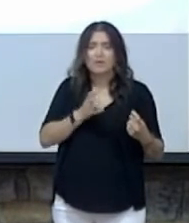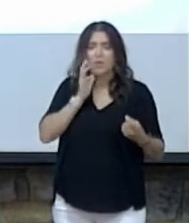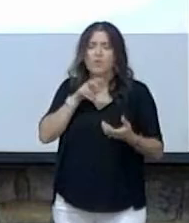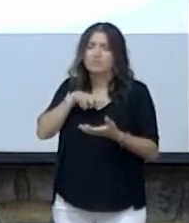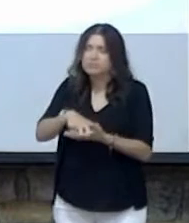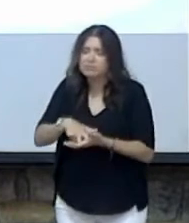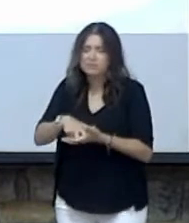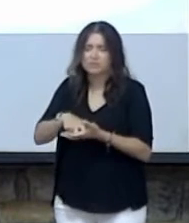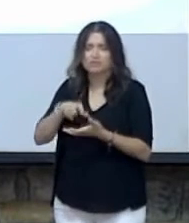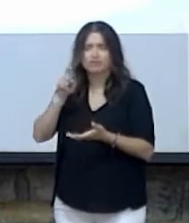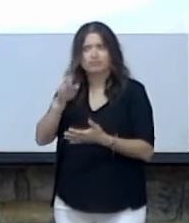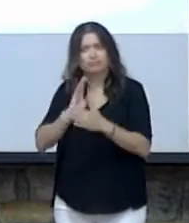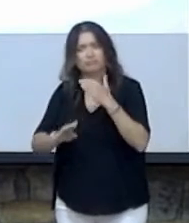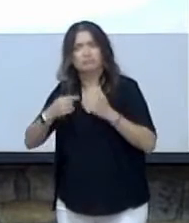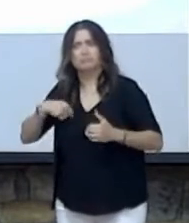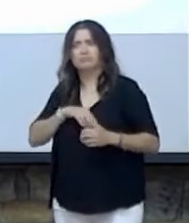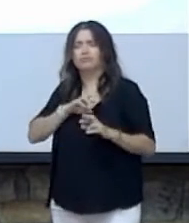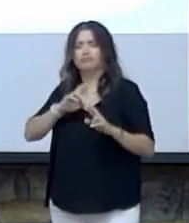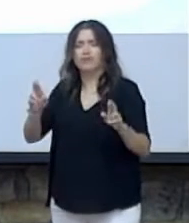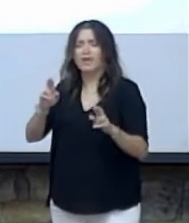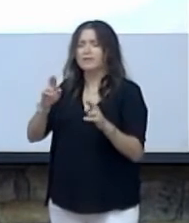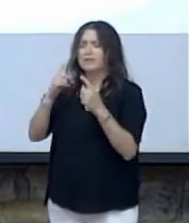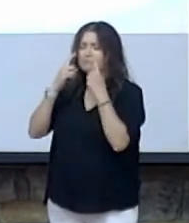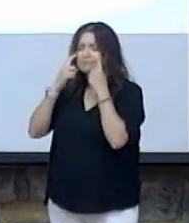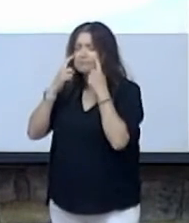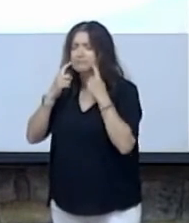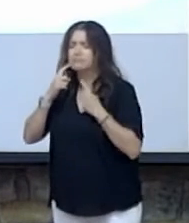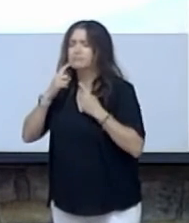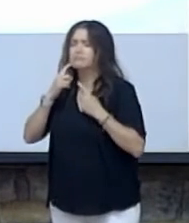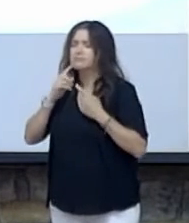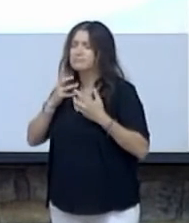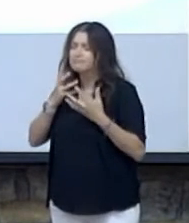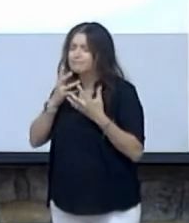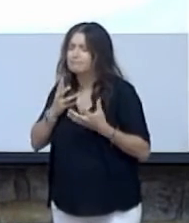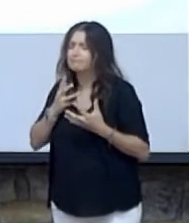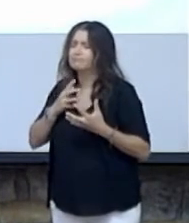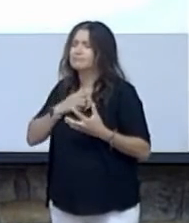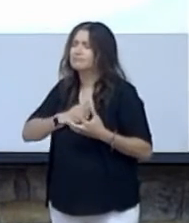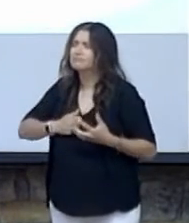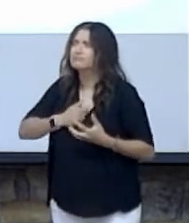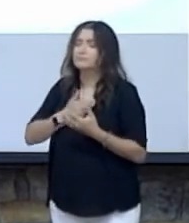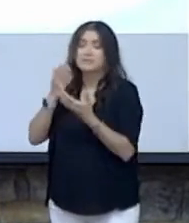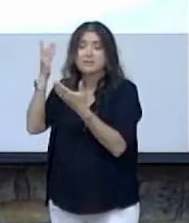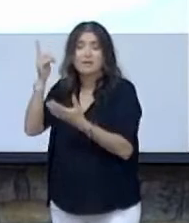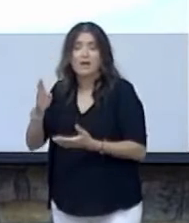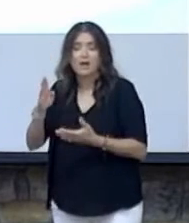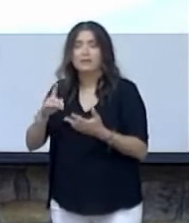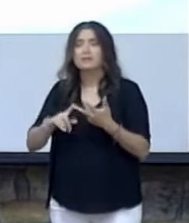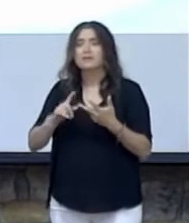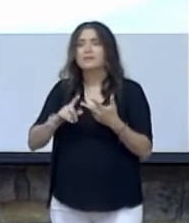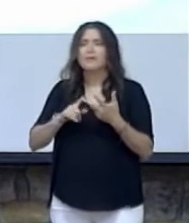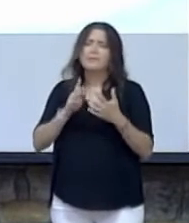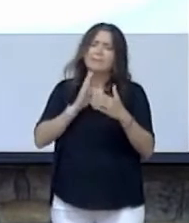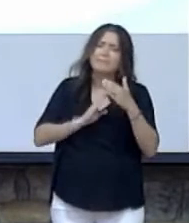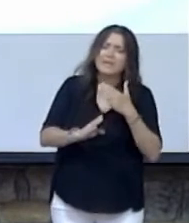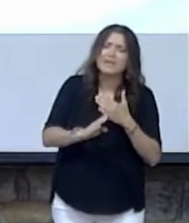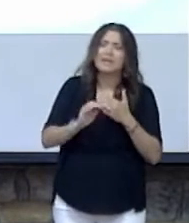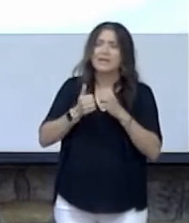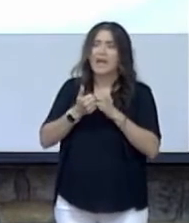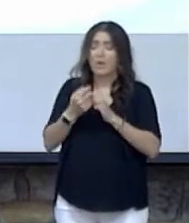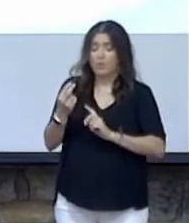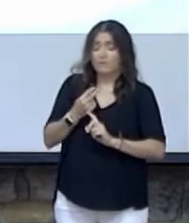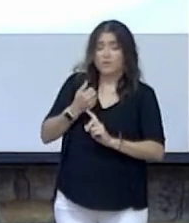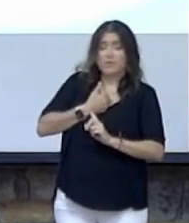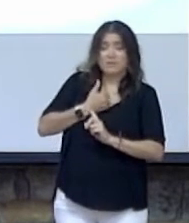knees in tearful sorrow to God. The need for being meek in how we view ourselves, but